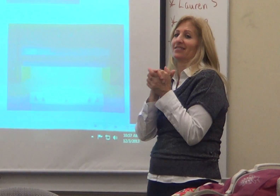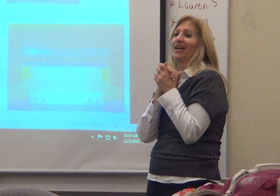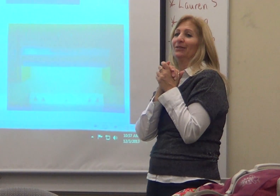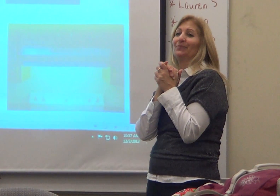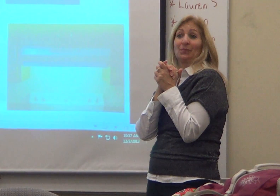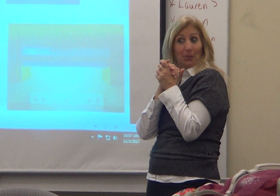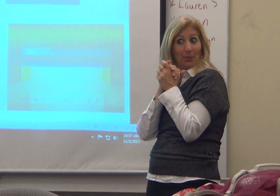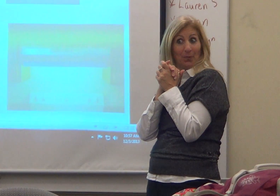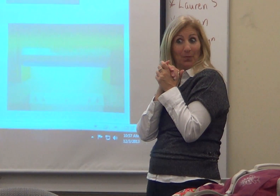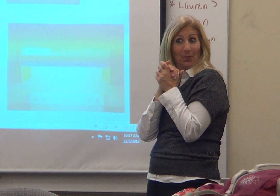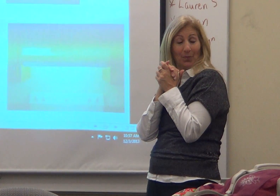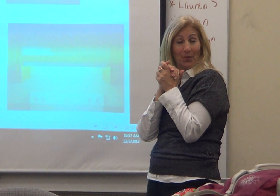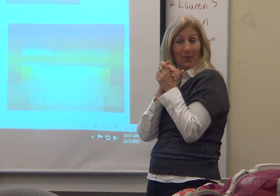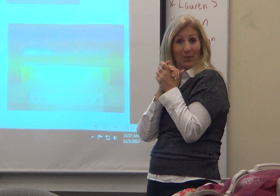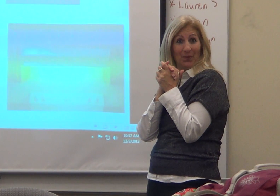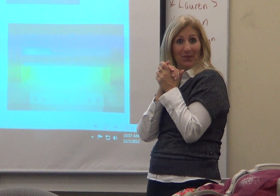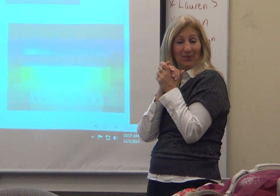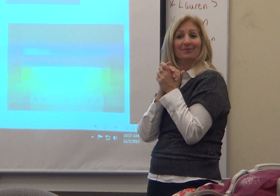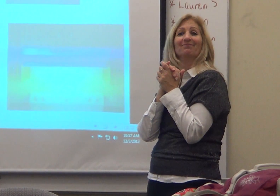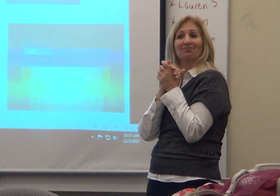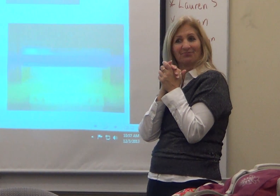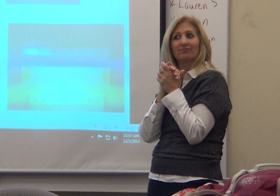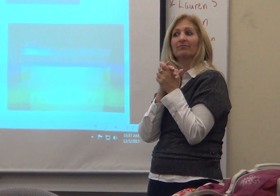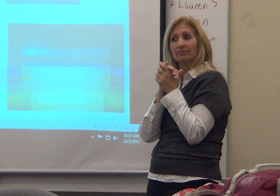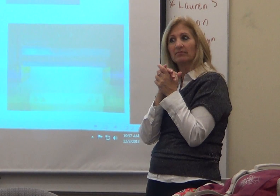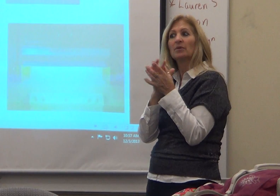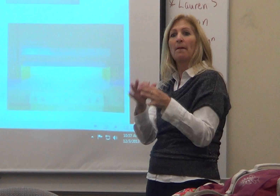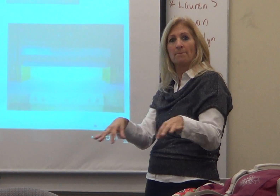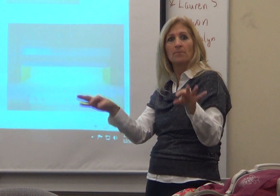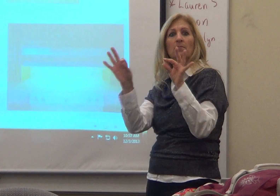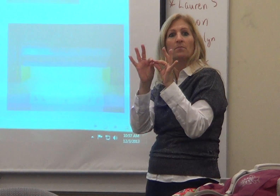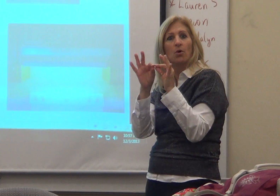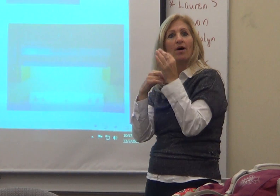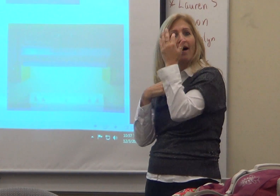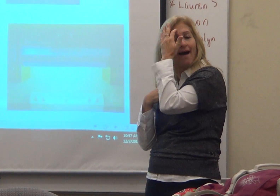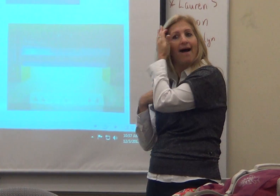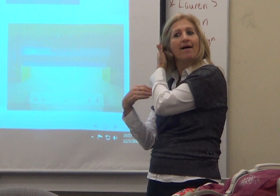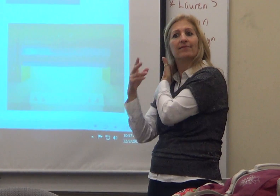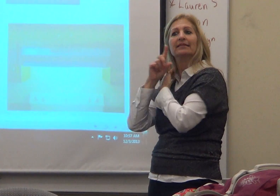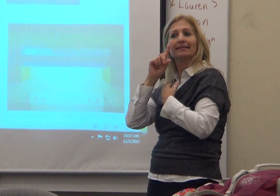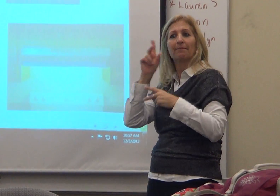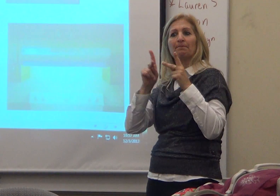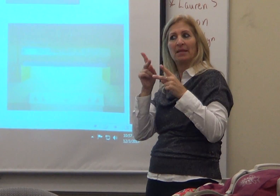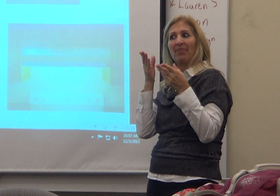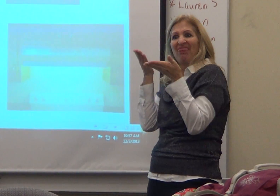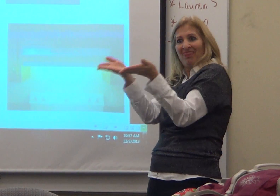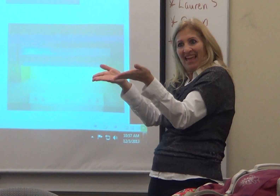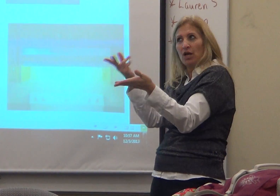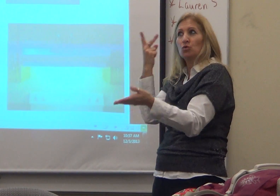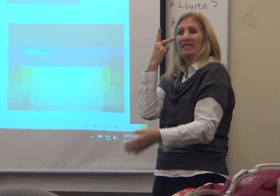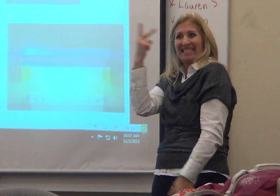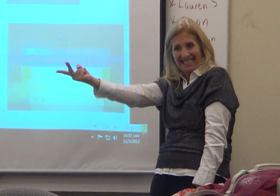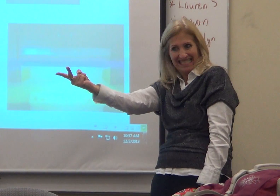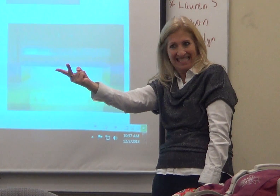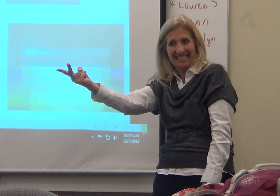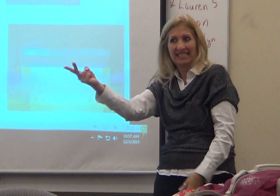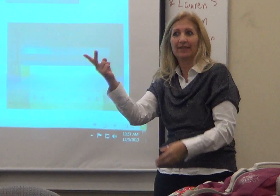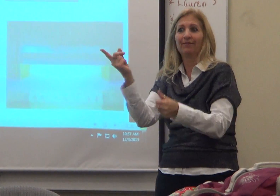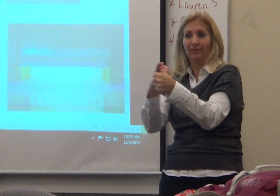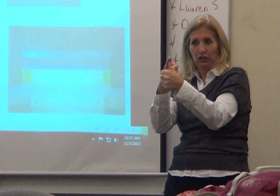$28,000 was the cost for that total reinstallment. That's a lot of cash. It's really important for people